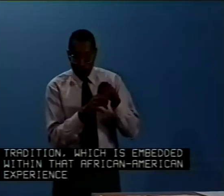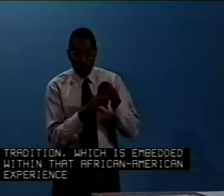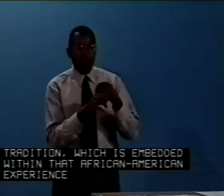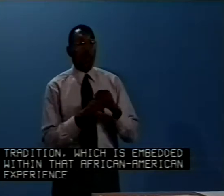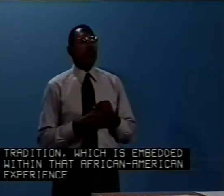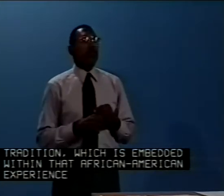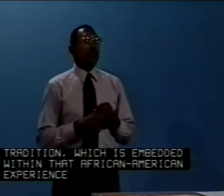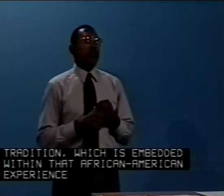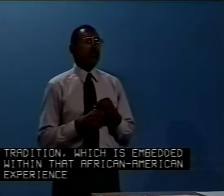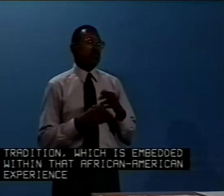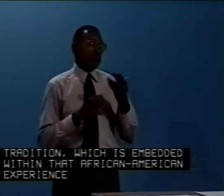includes